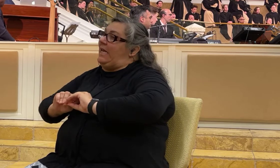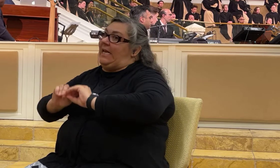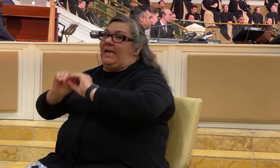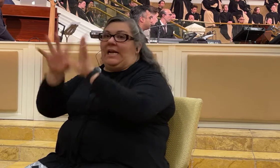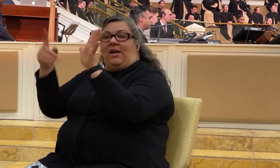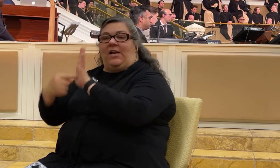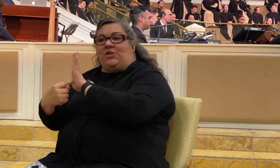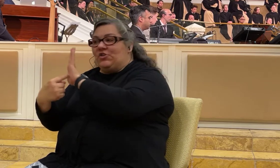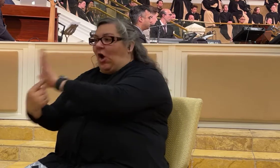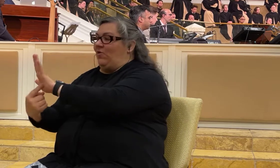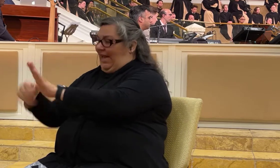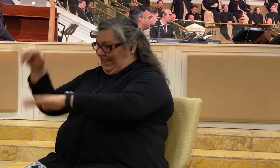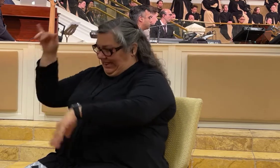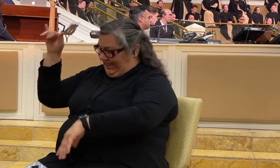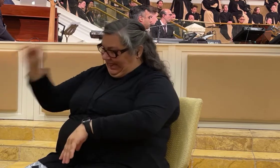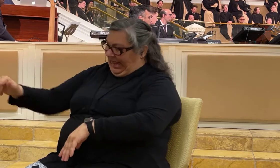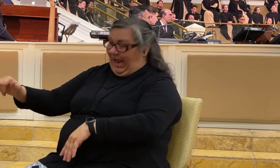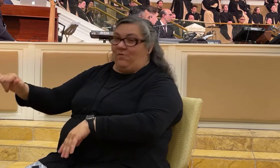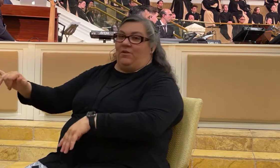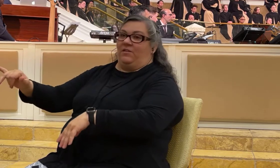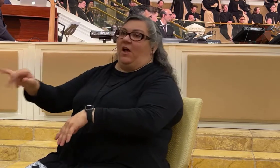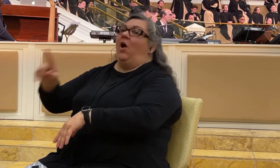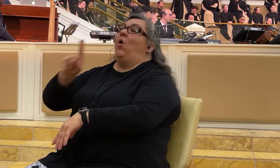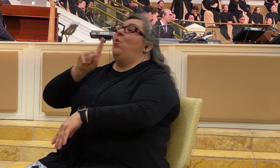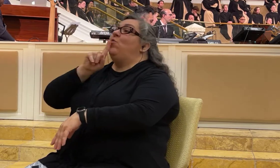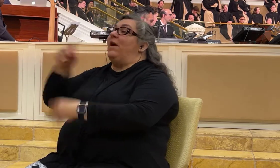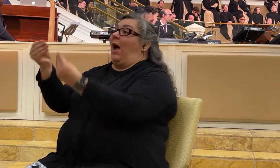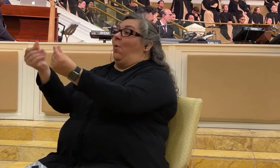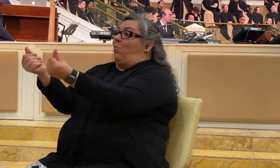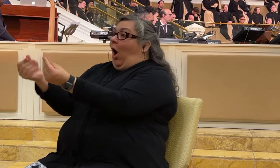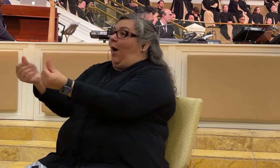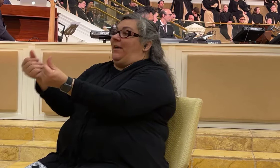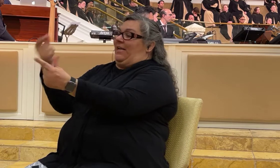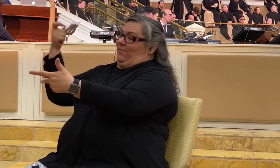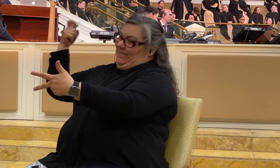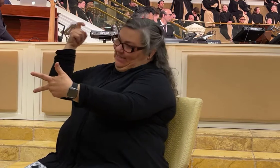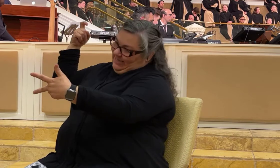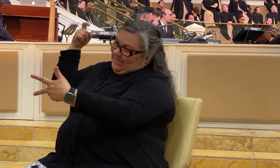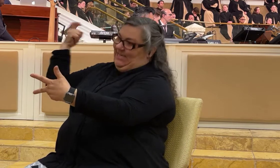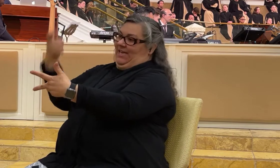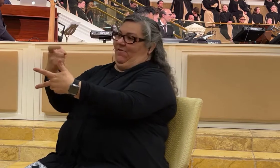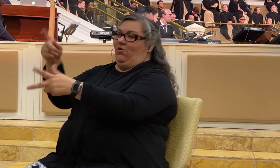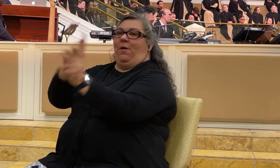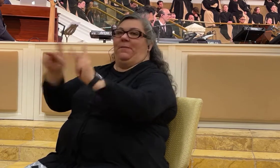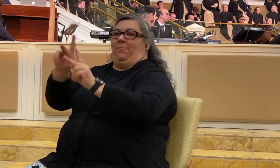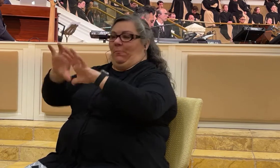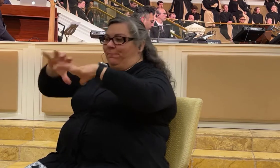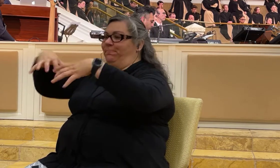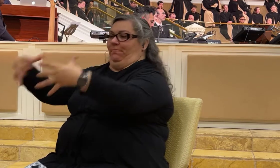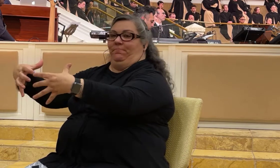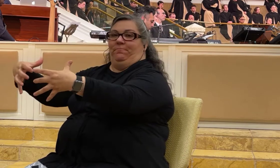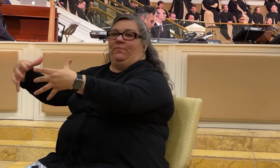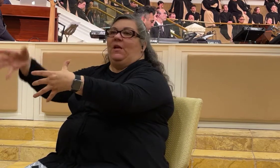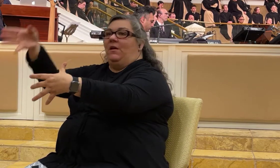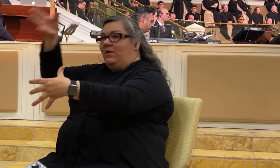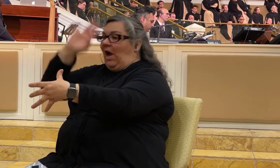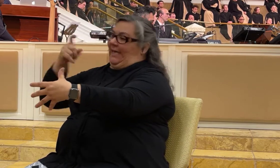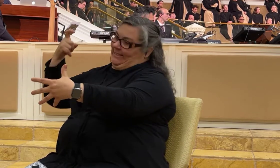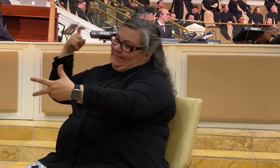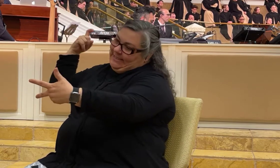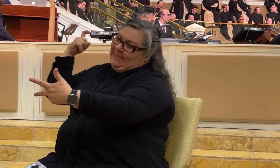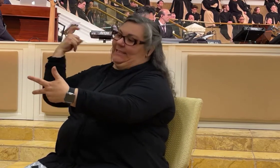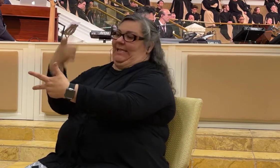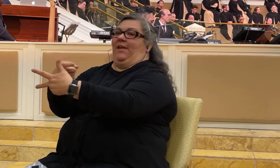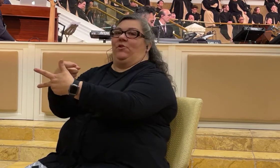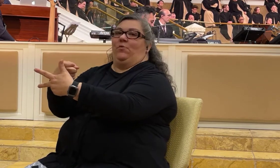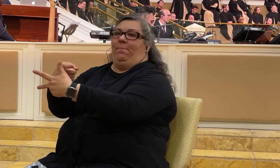signifies that was a piece of actual real estate given to a people, that God gave